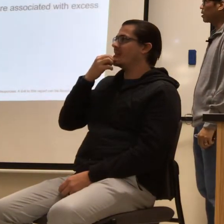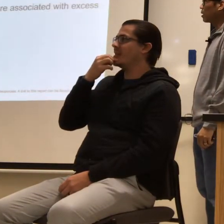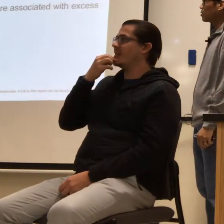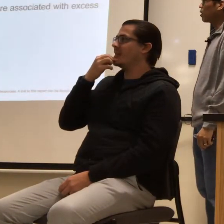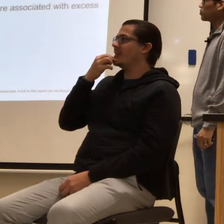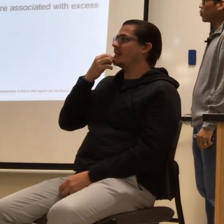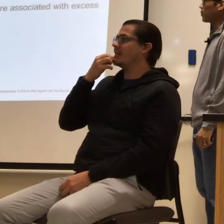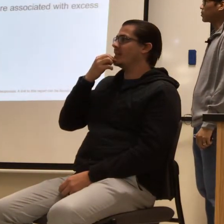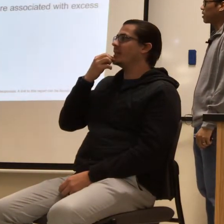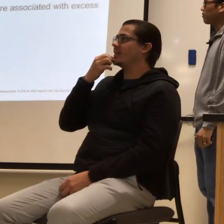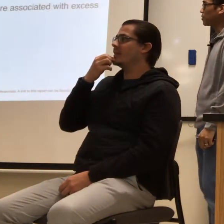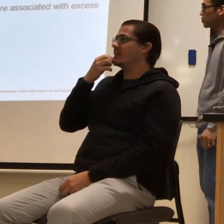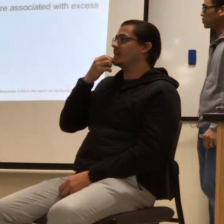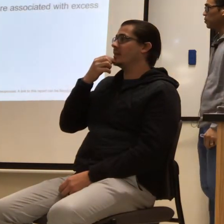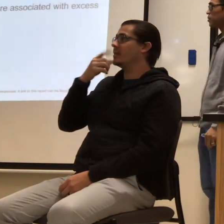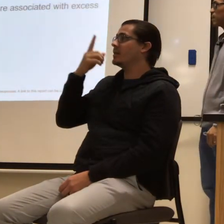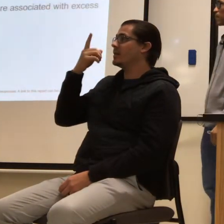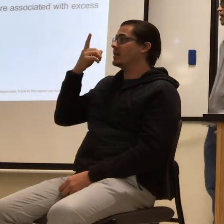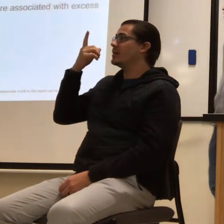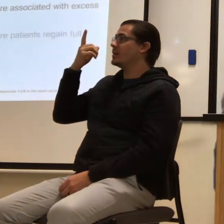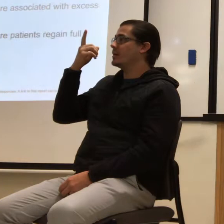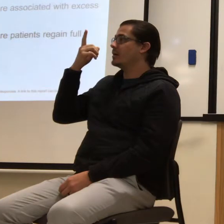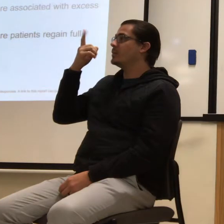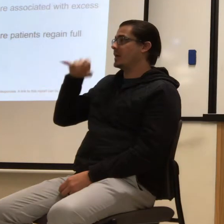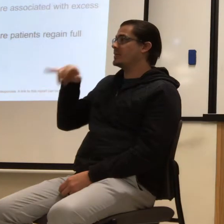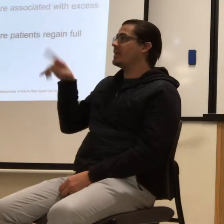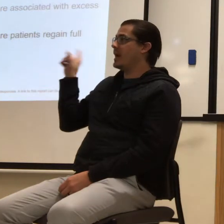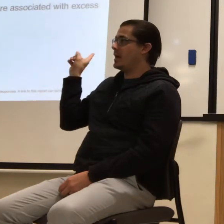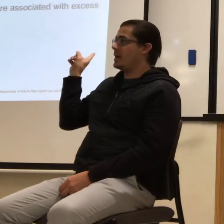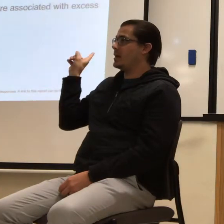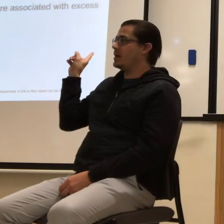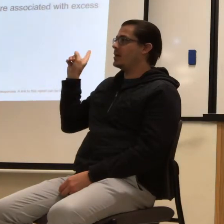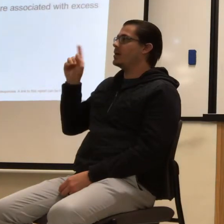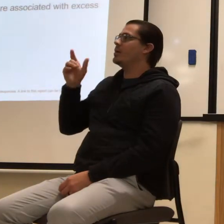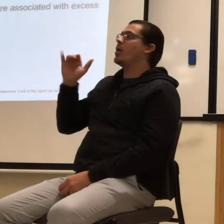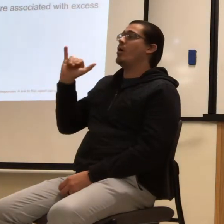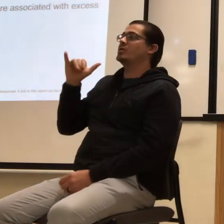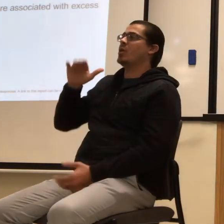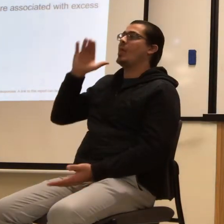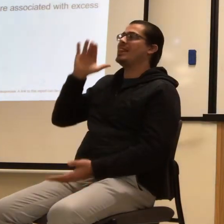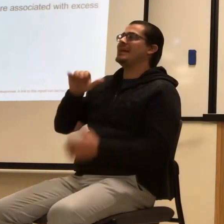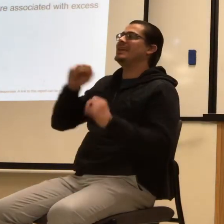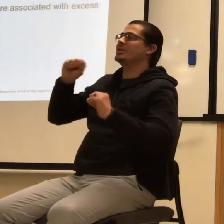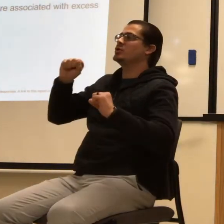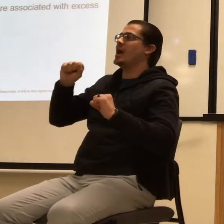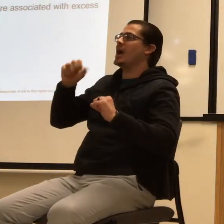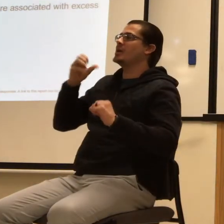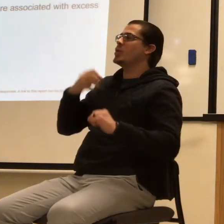And 12 to 20% of those are associated with excess mortality. So that means